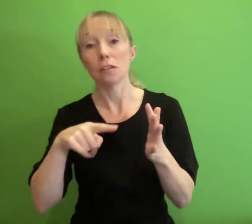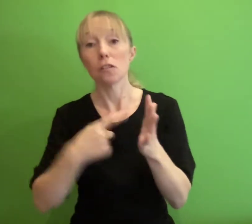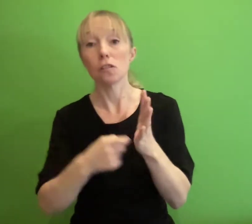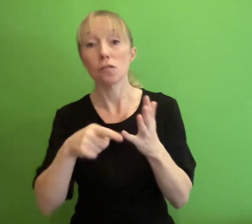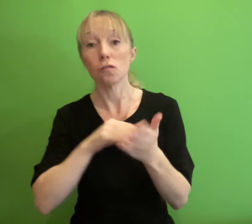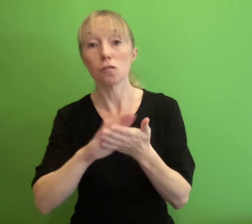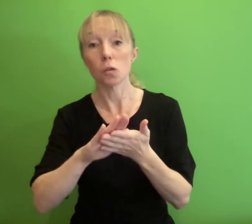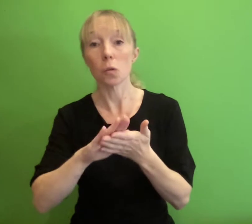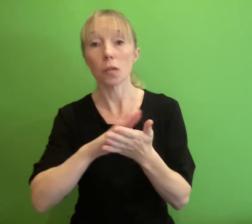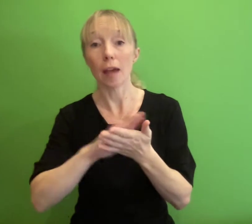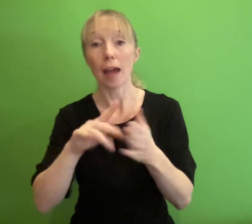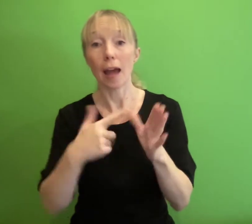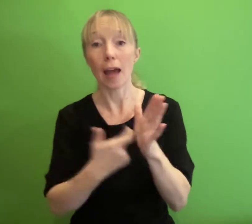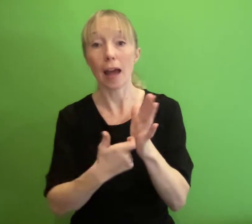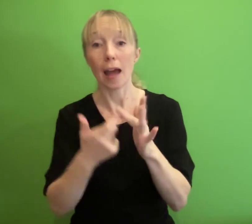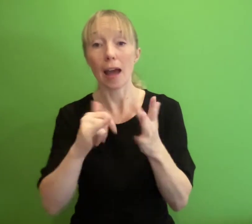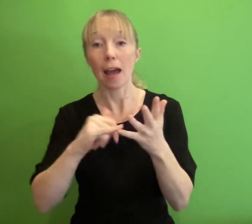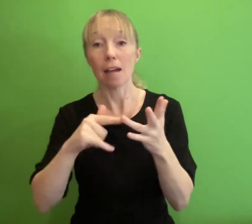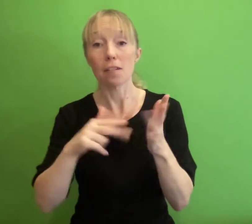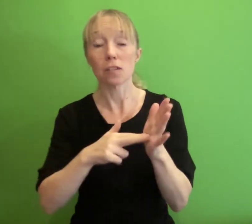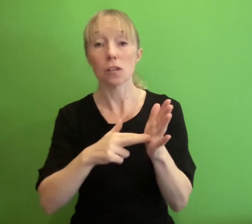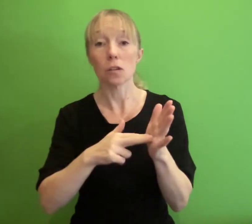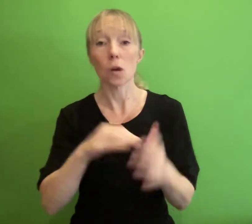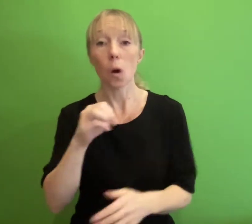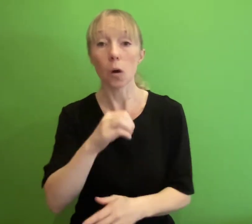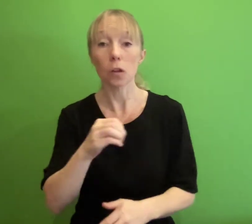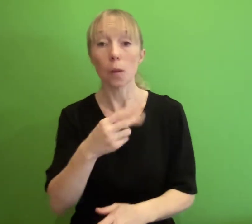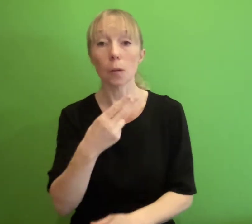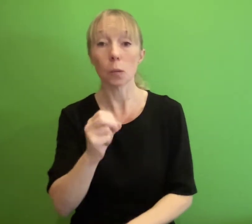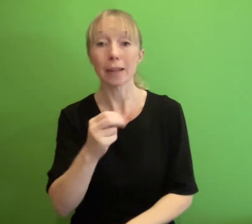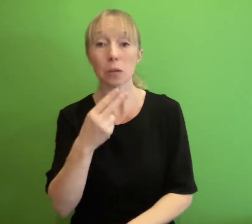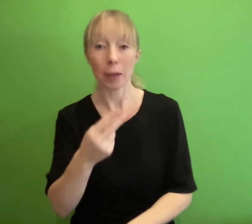Word, October 2022.